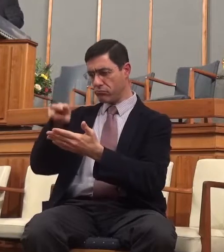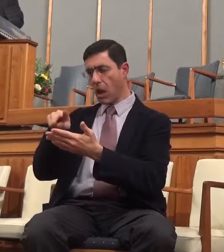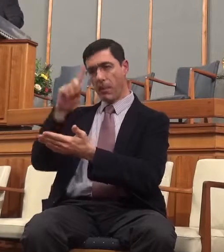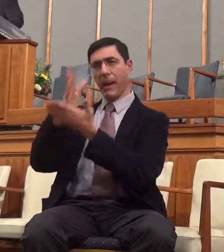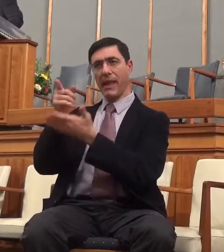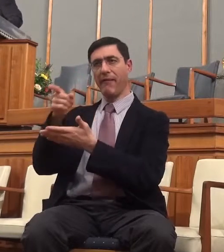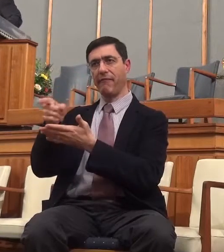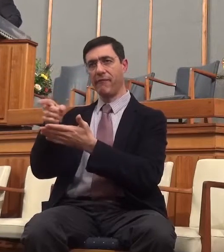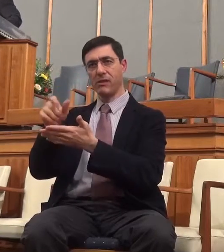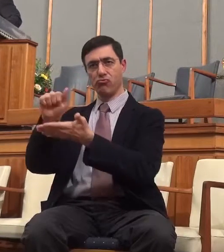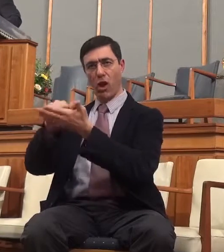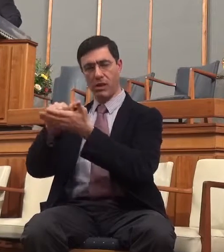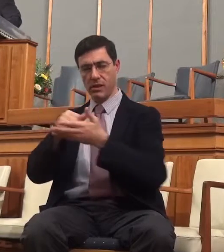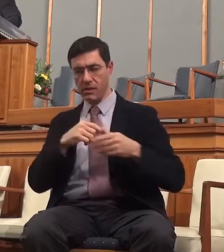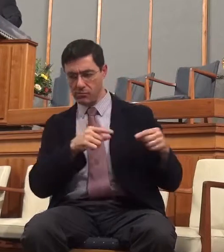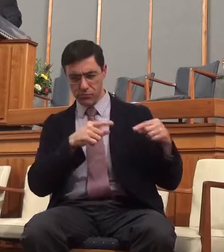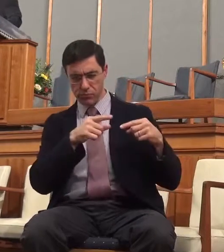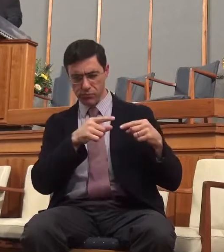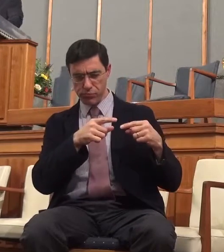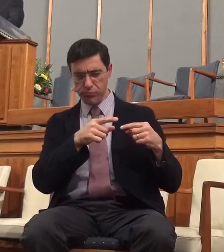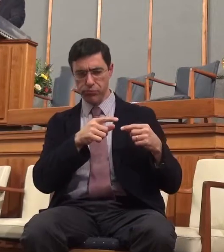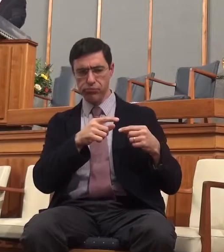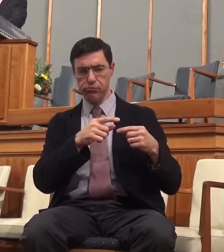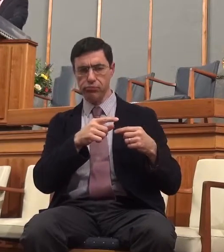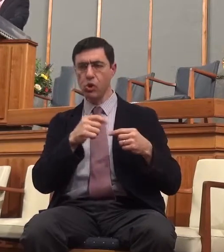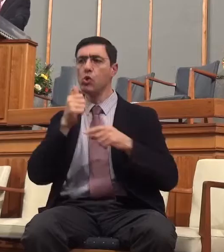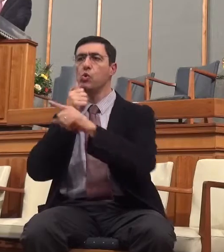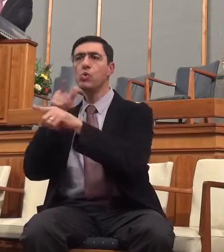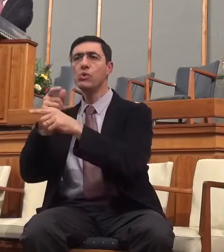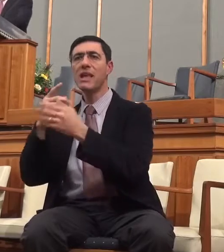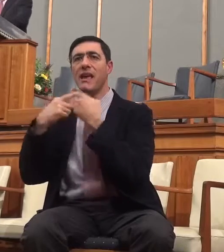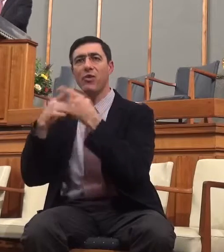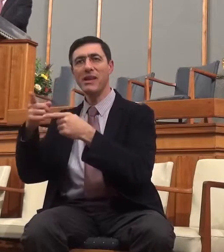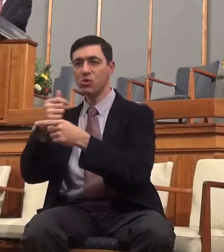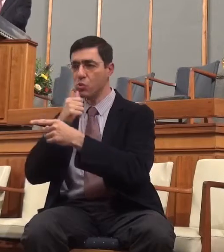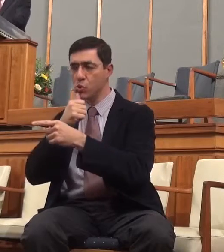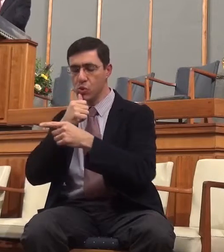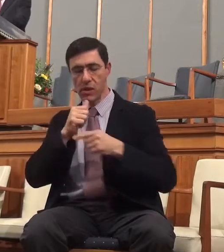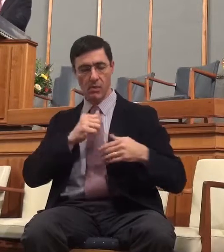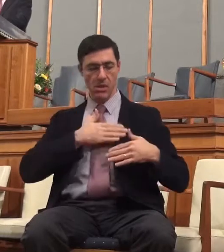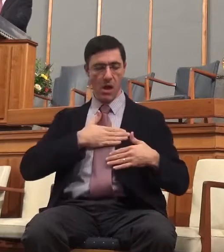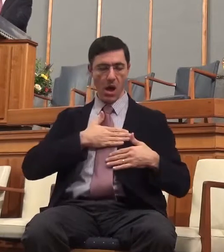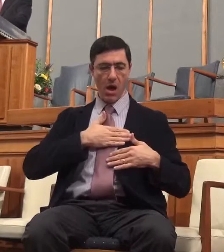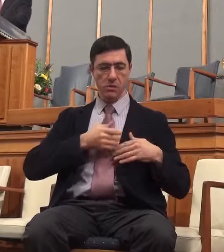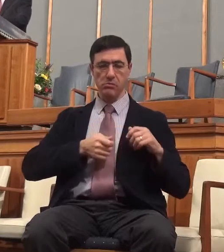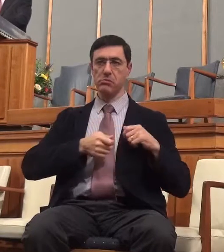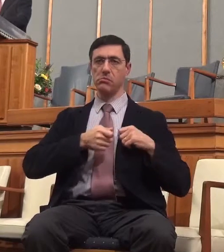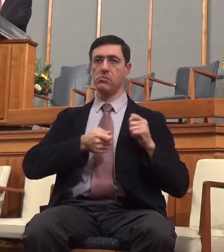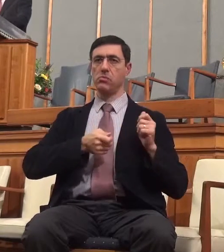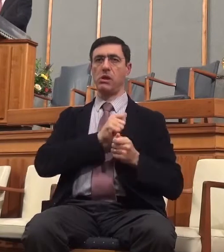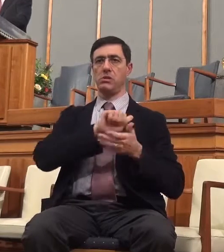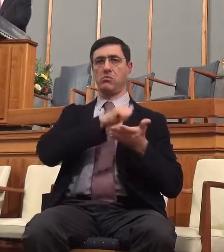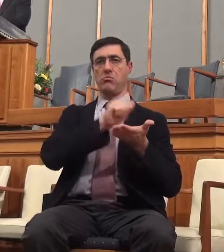you, because the promises are kept. And when God says, listen, come to me, believe in